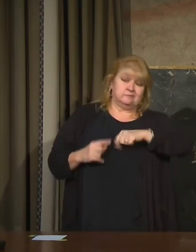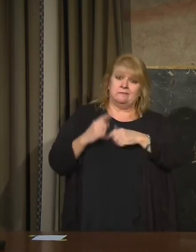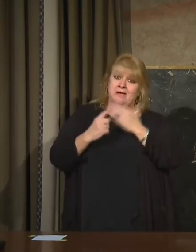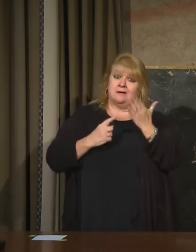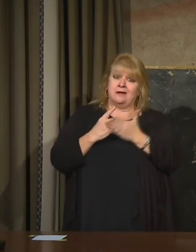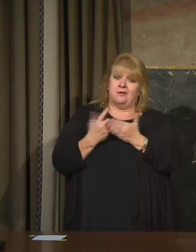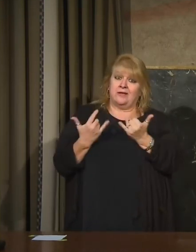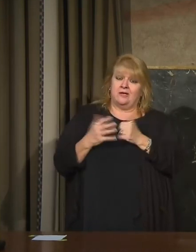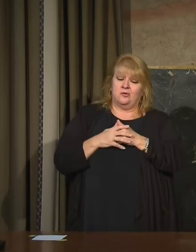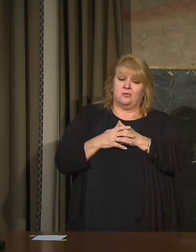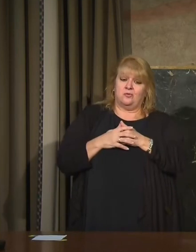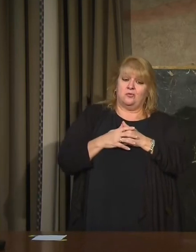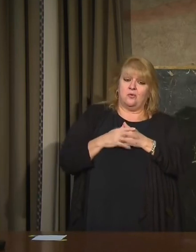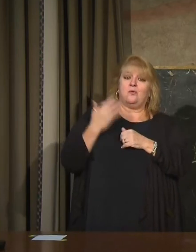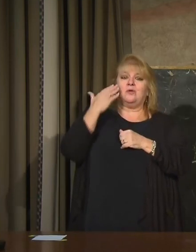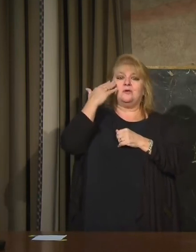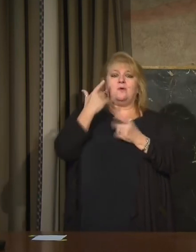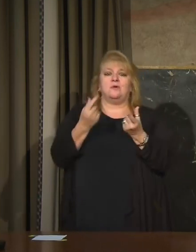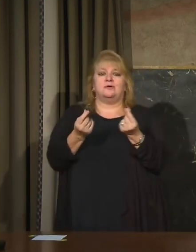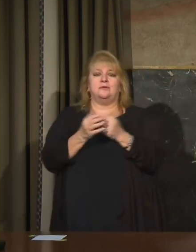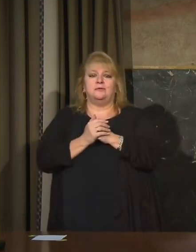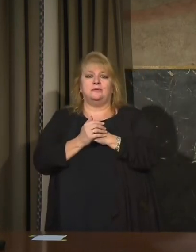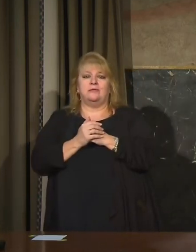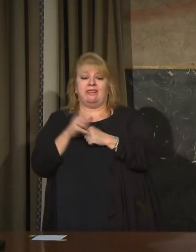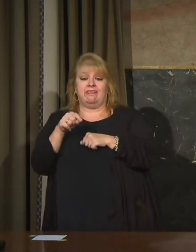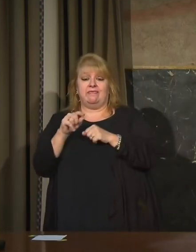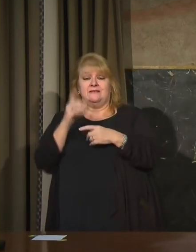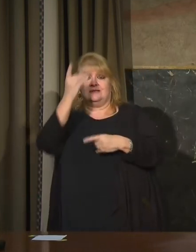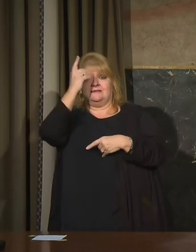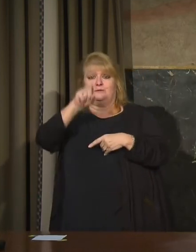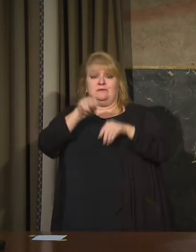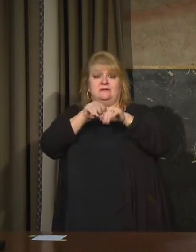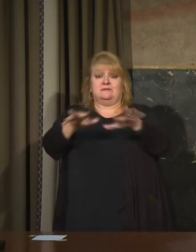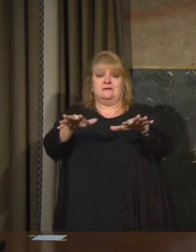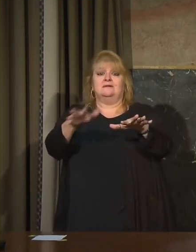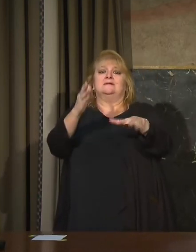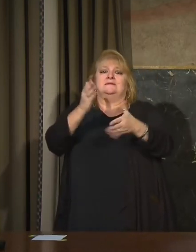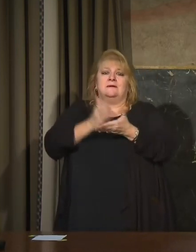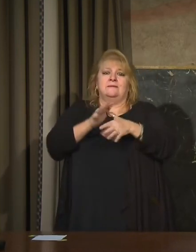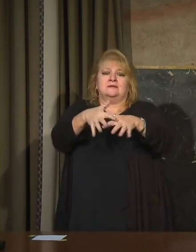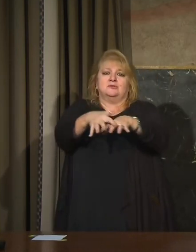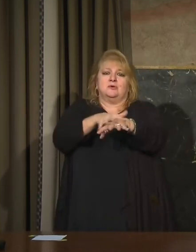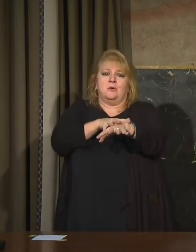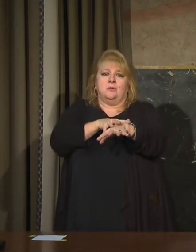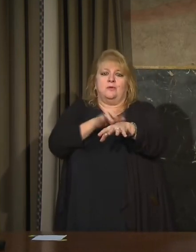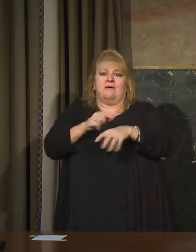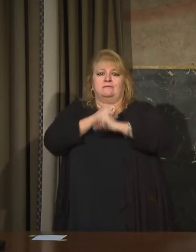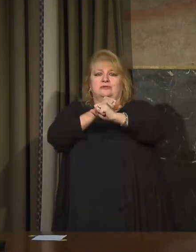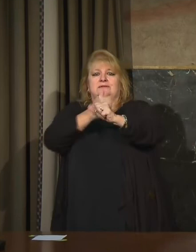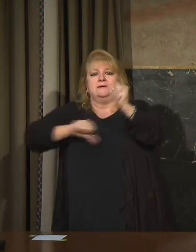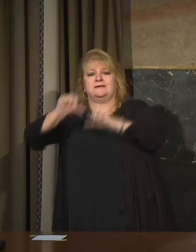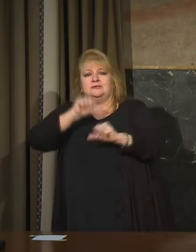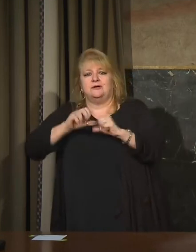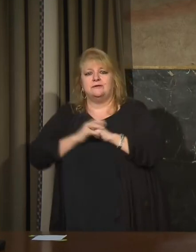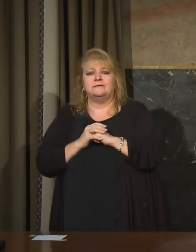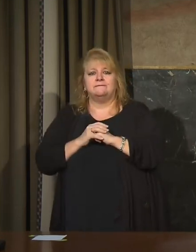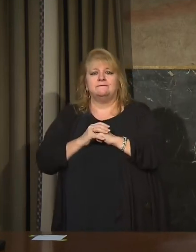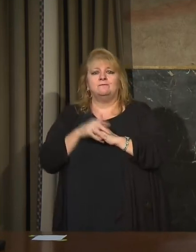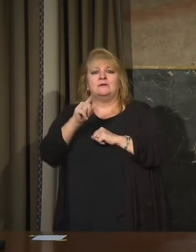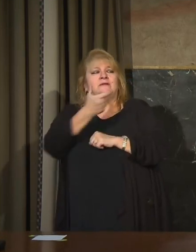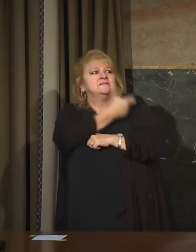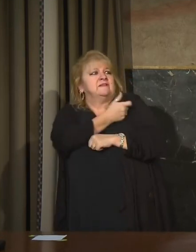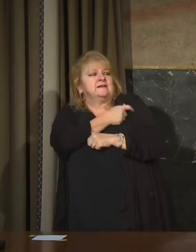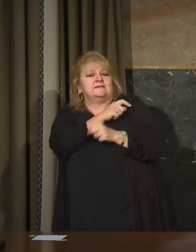We have to slow the transmission of this disease. We have to protect one another. We have to administer the